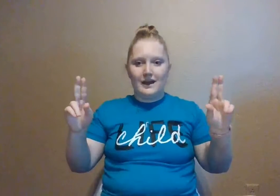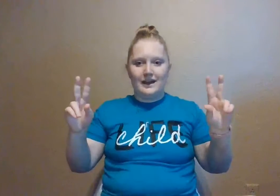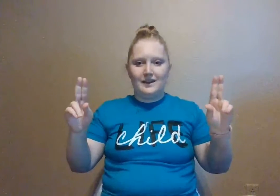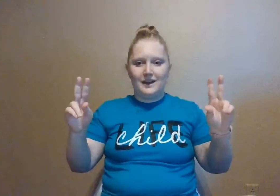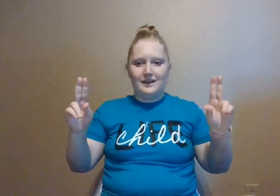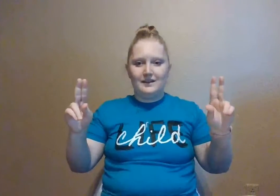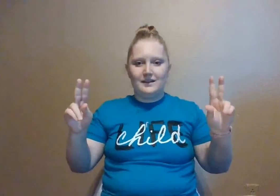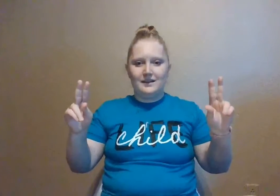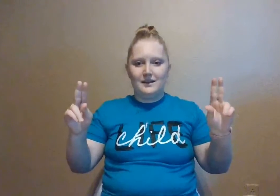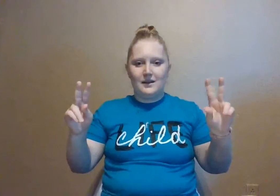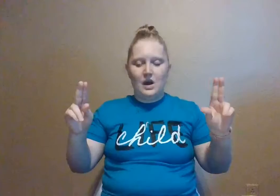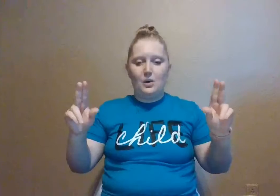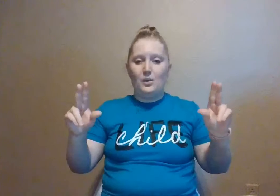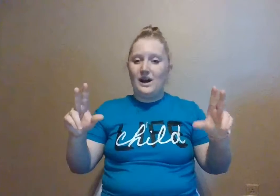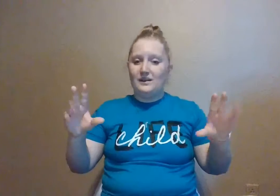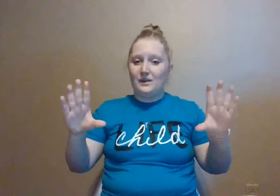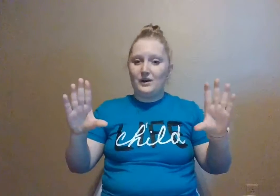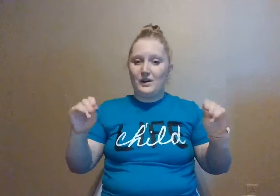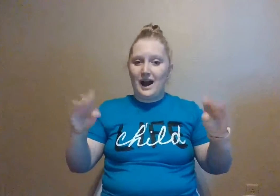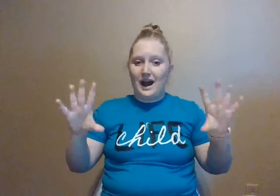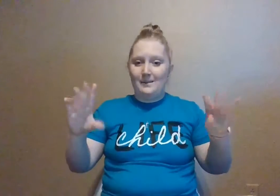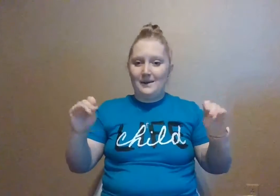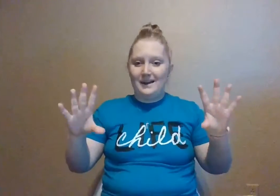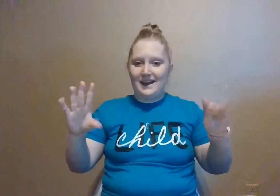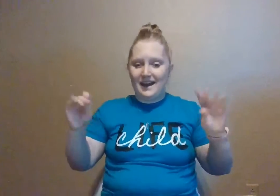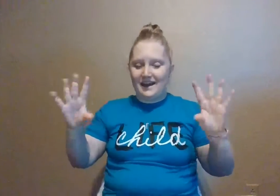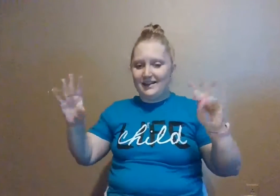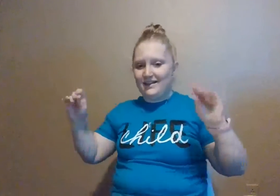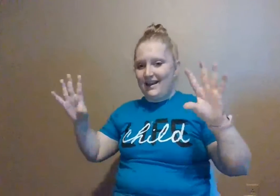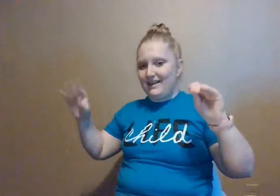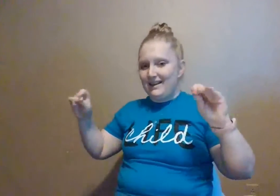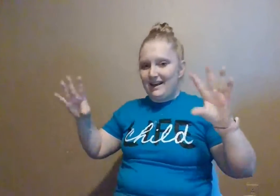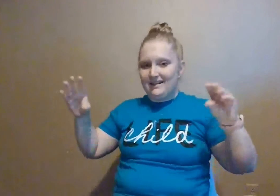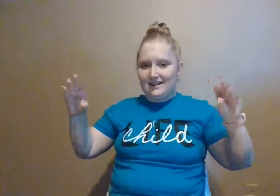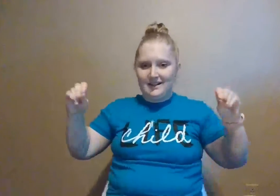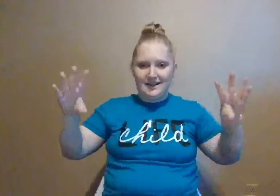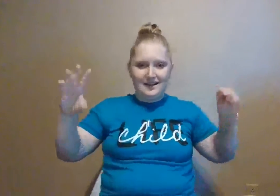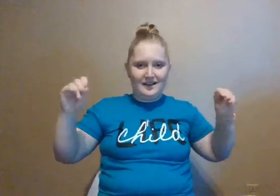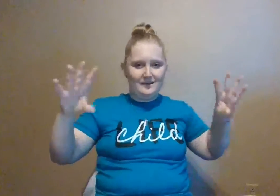like this, whereas for crab, it's like this.